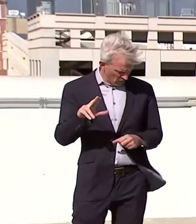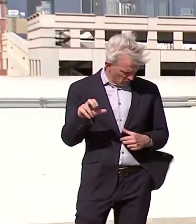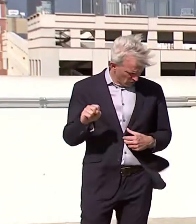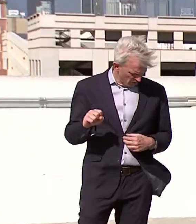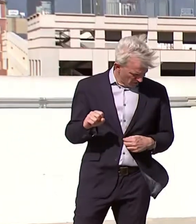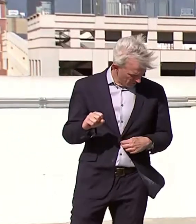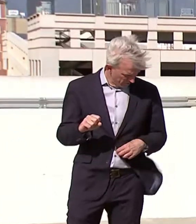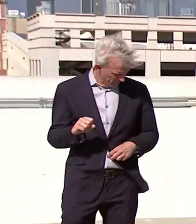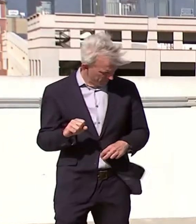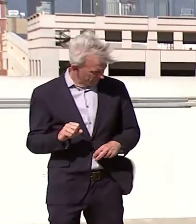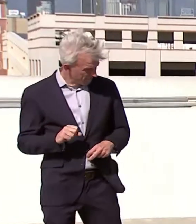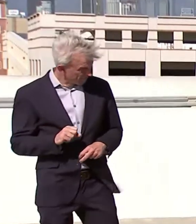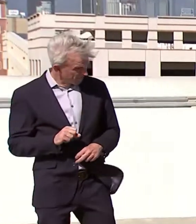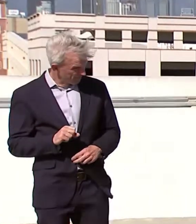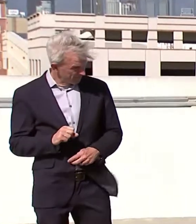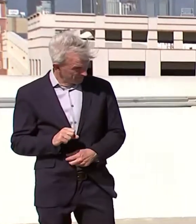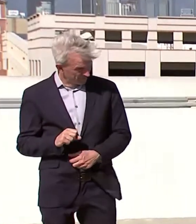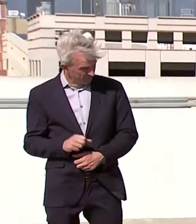want to assure